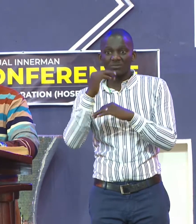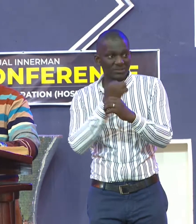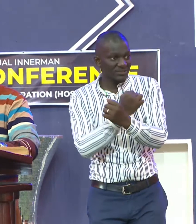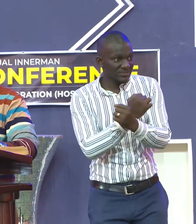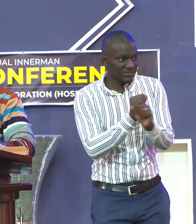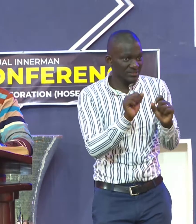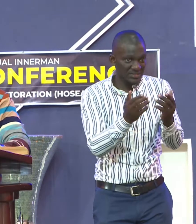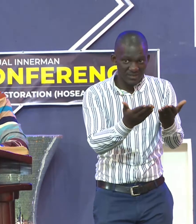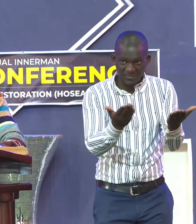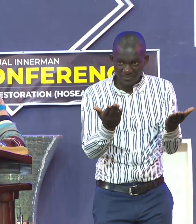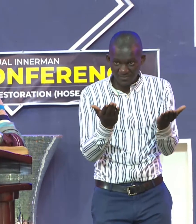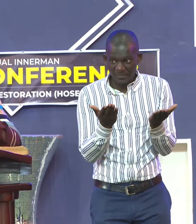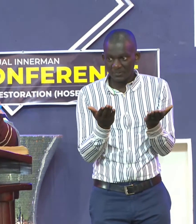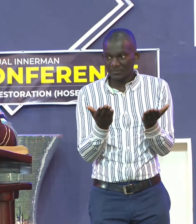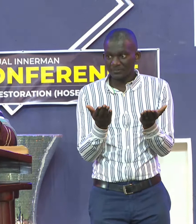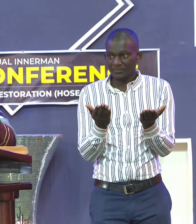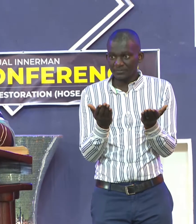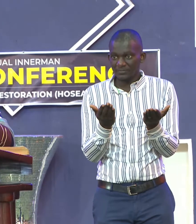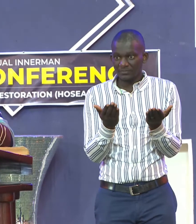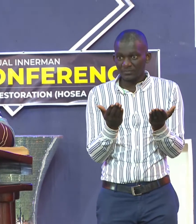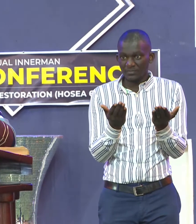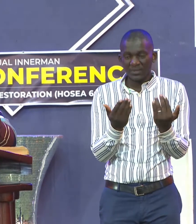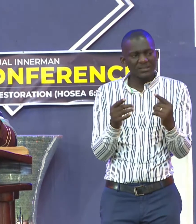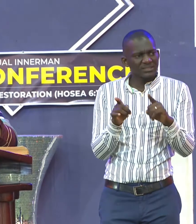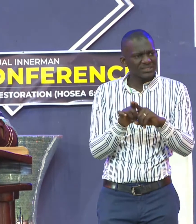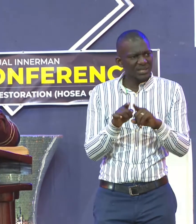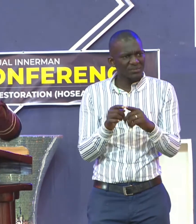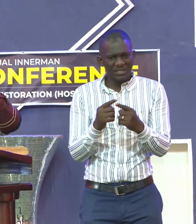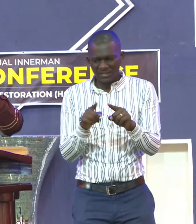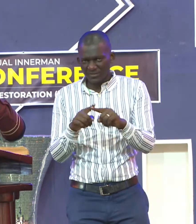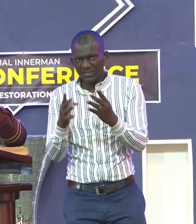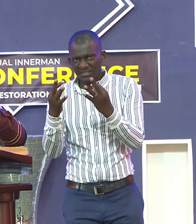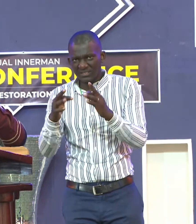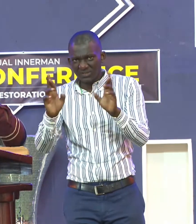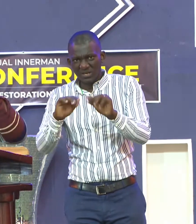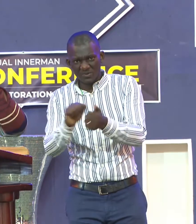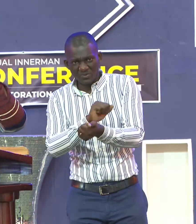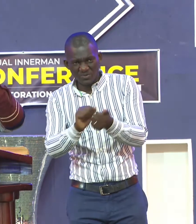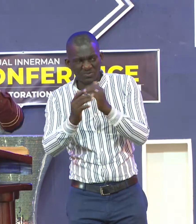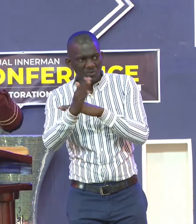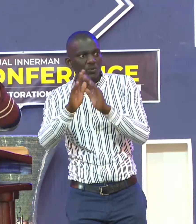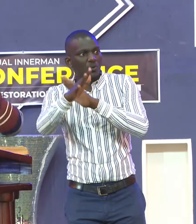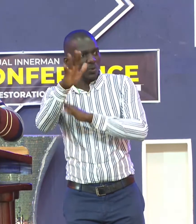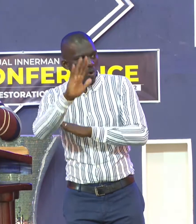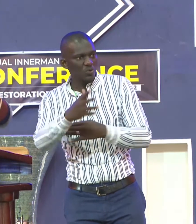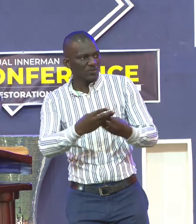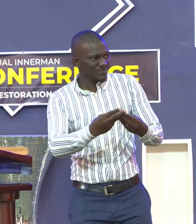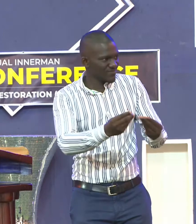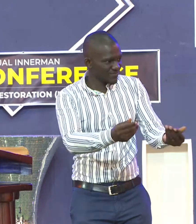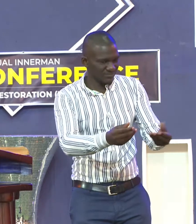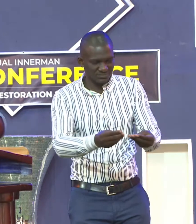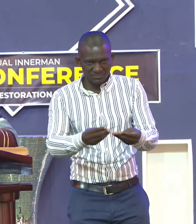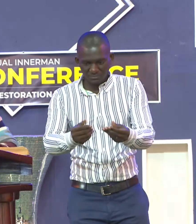oh, the Lord will redeem such a one, amen. Amen.